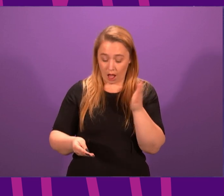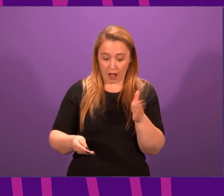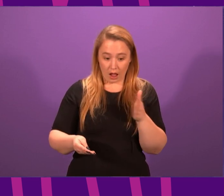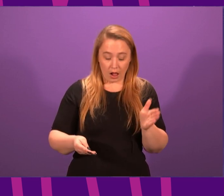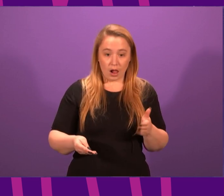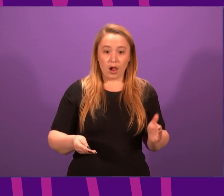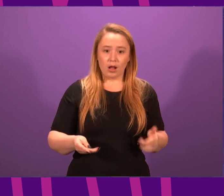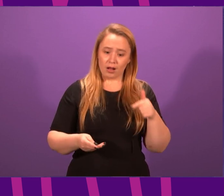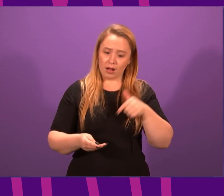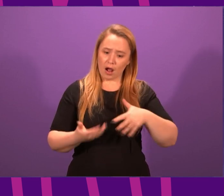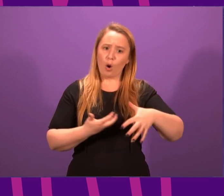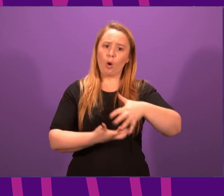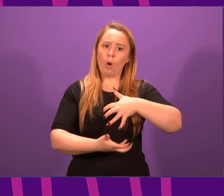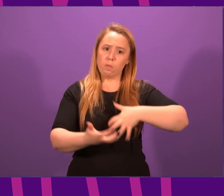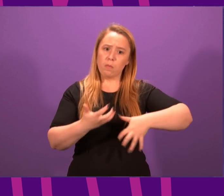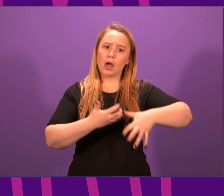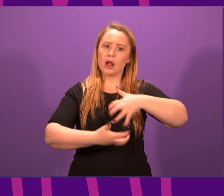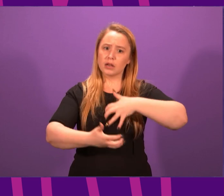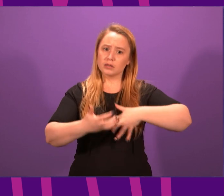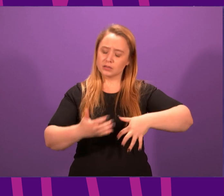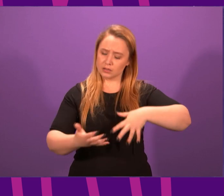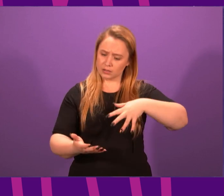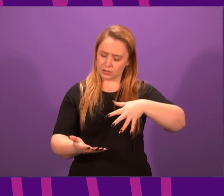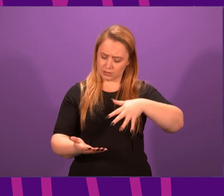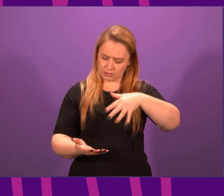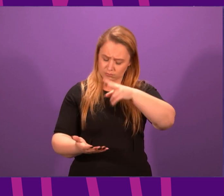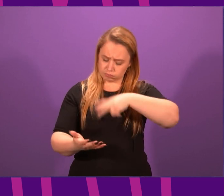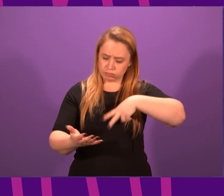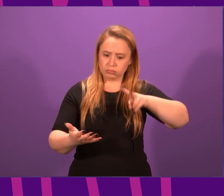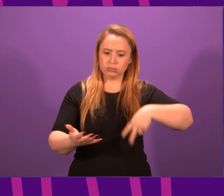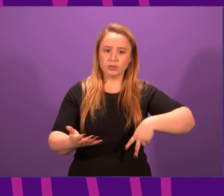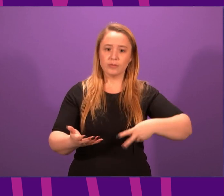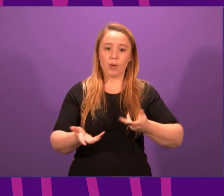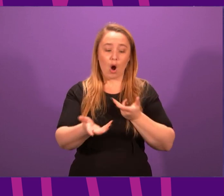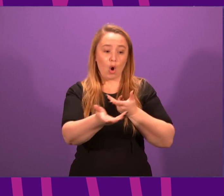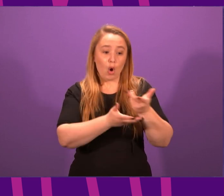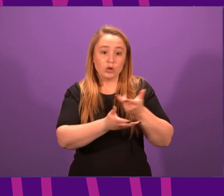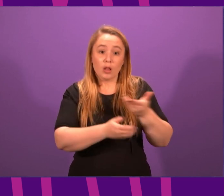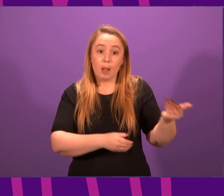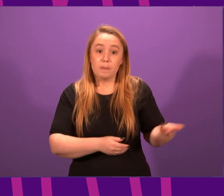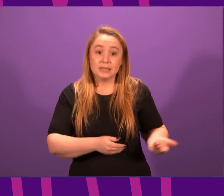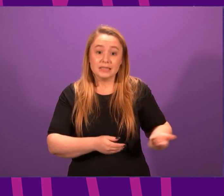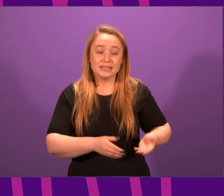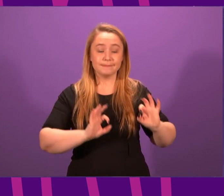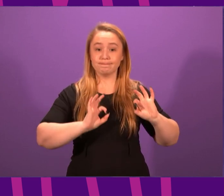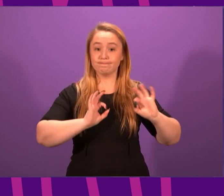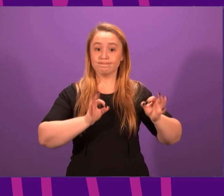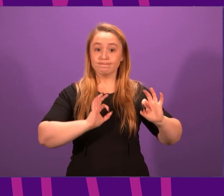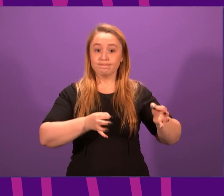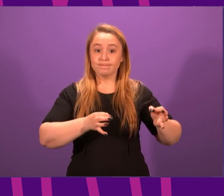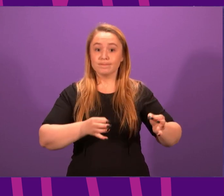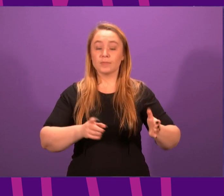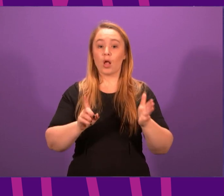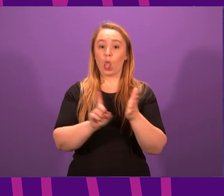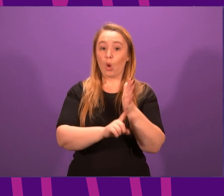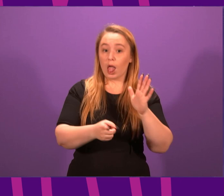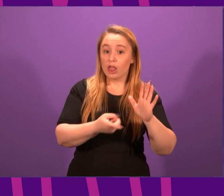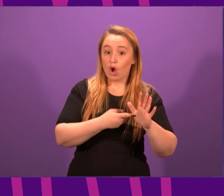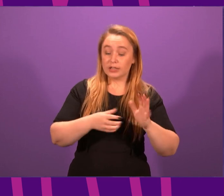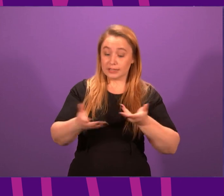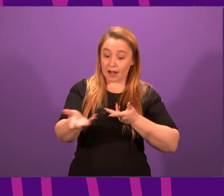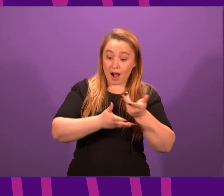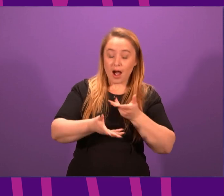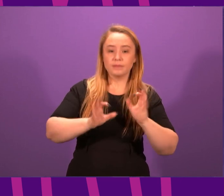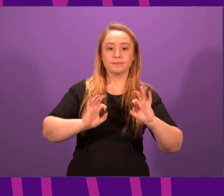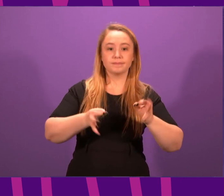is very complex stuff. We have had no opportunity to consult with businesses in our area, local authorities in our area,